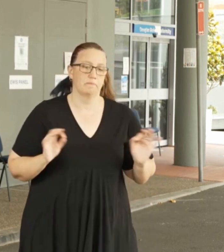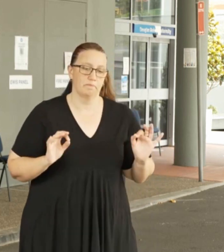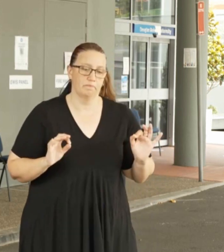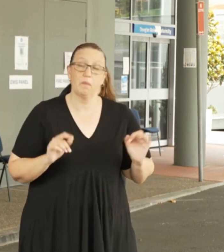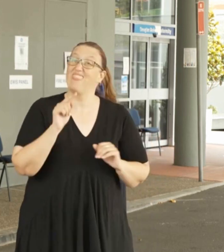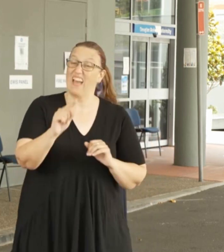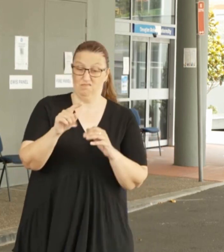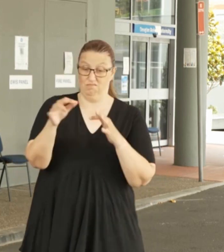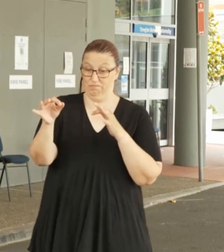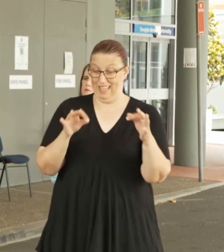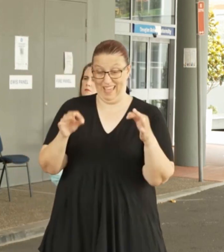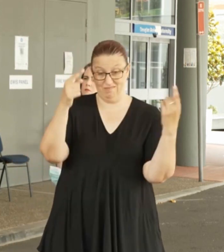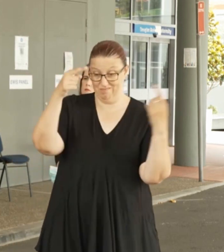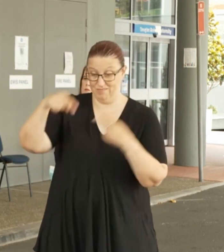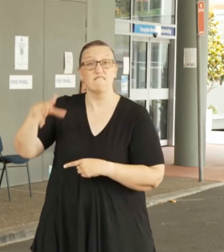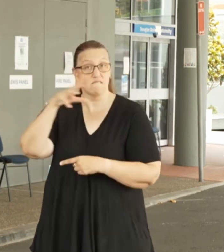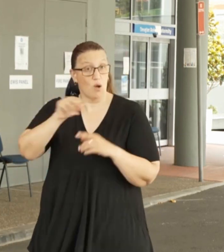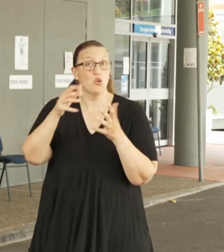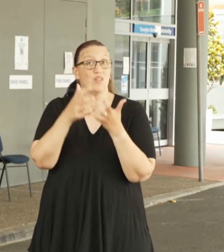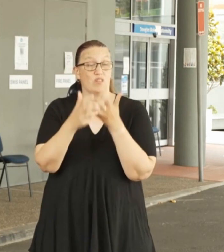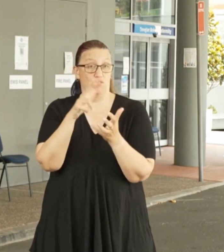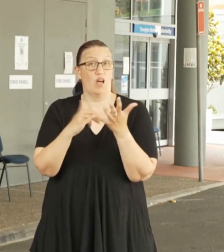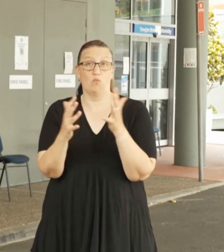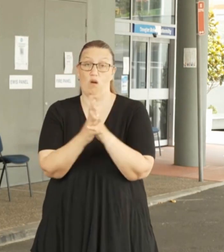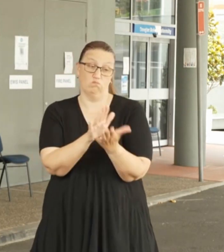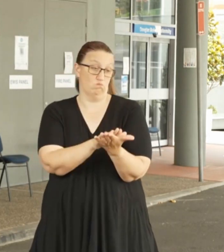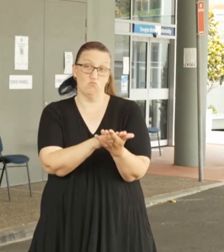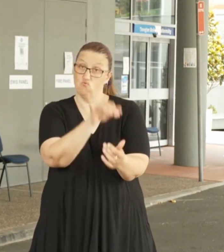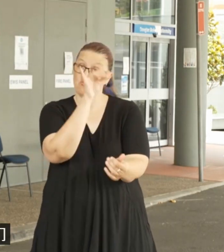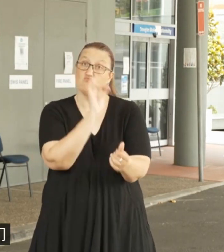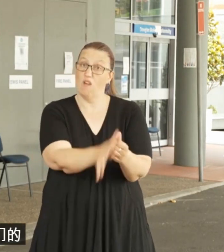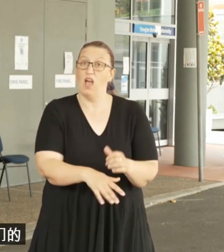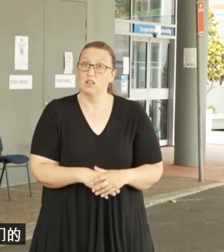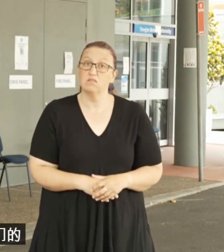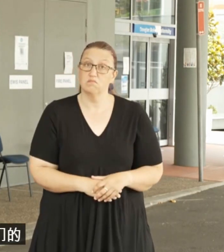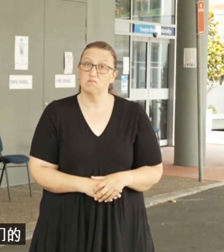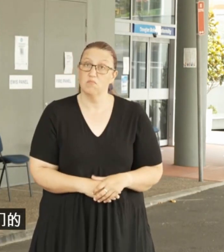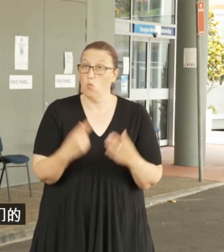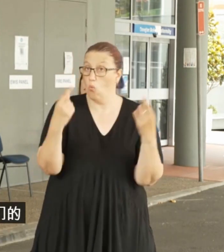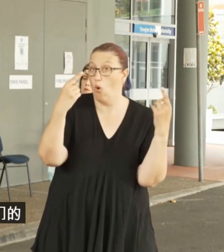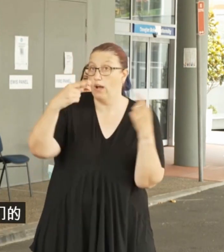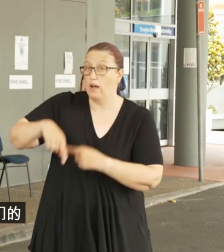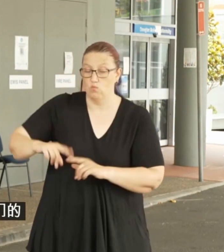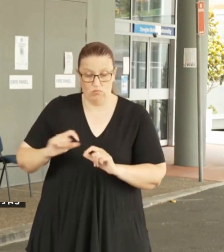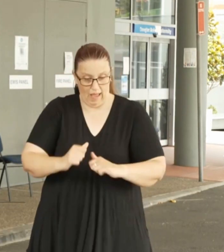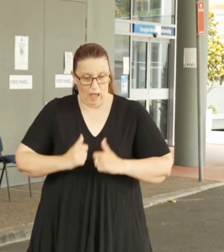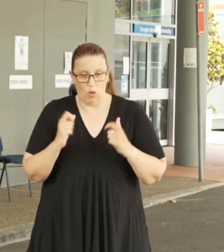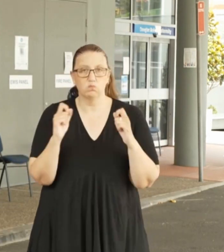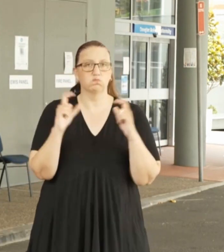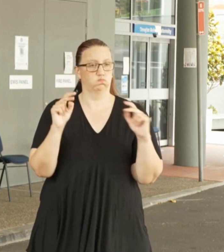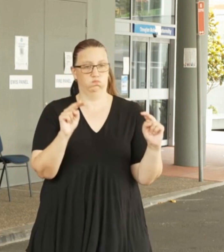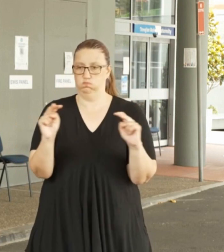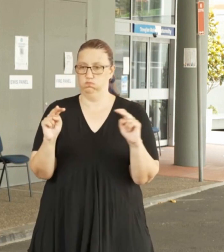it. And I made that point the other day that we should be, it adds to our sense of heightened